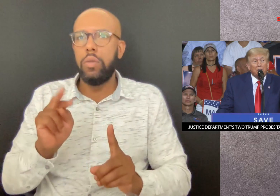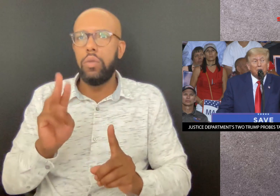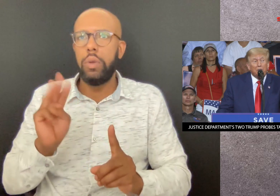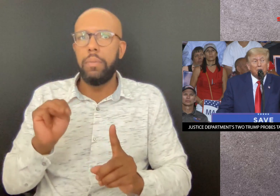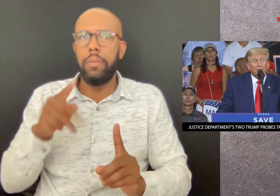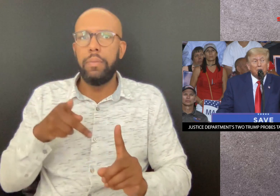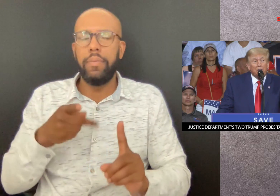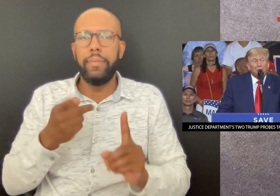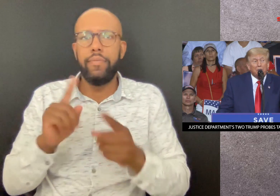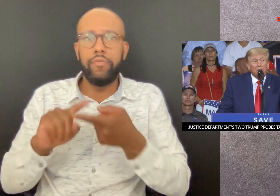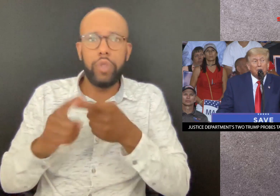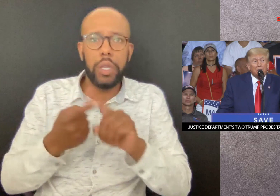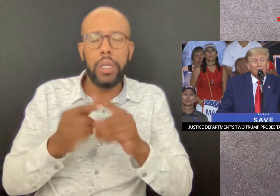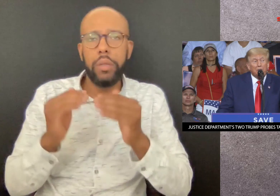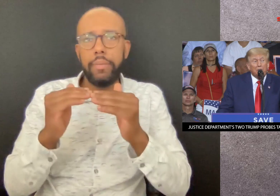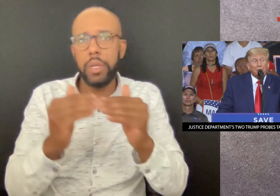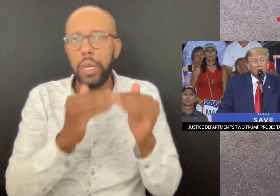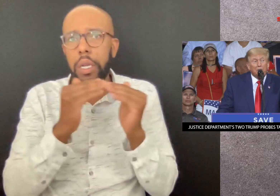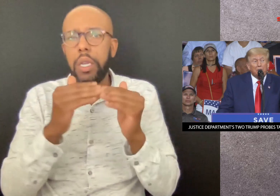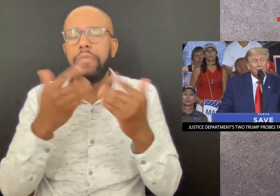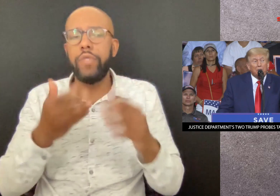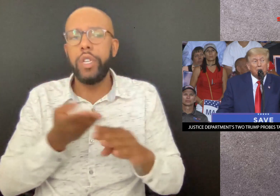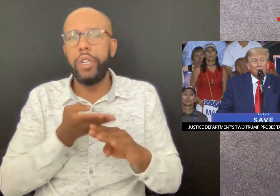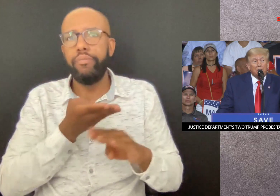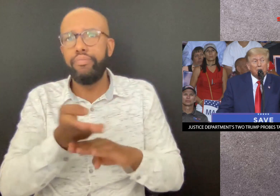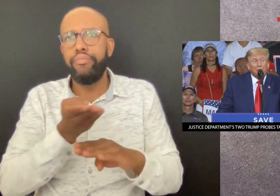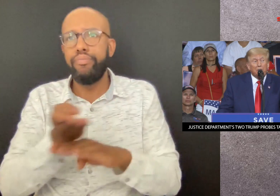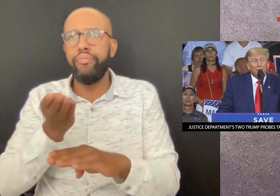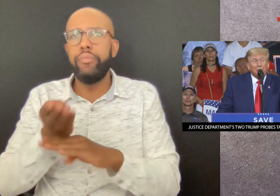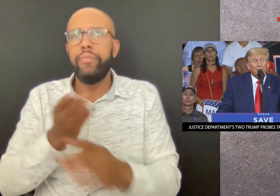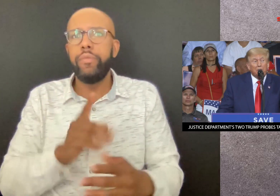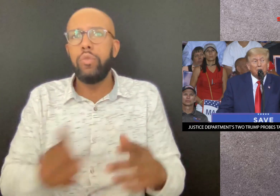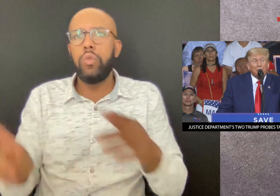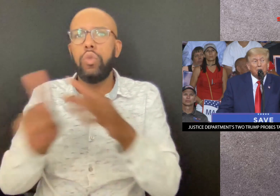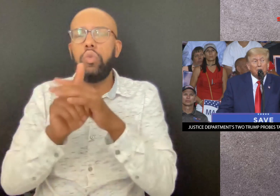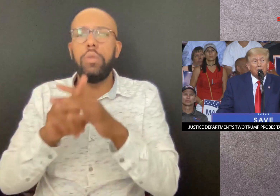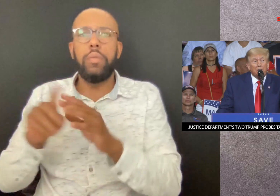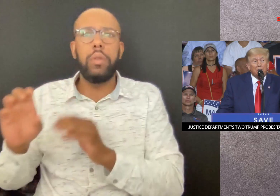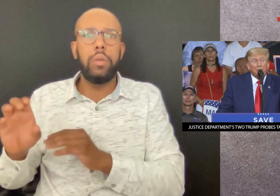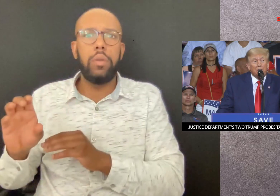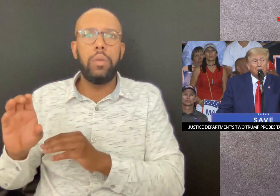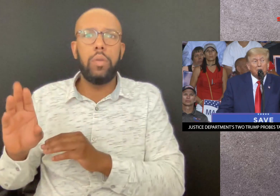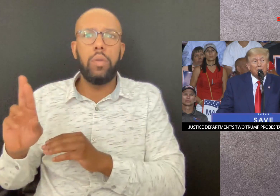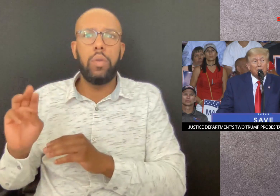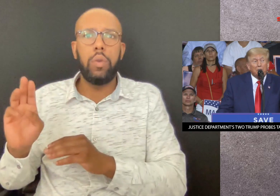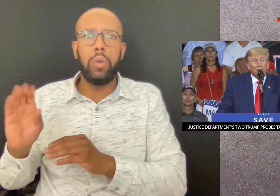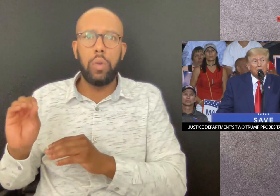in the first investigation multiple sources confirmed 30 of trump's associates have been subpoenaed